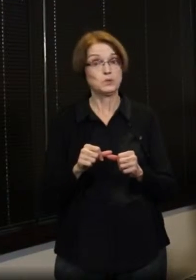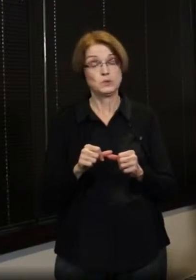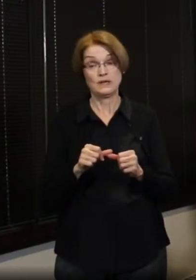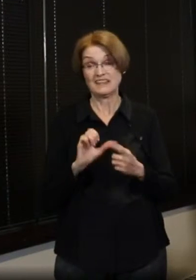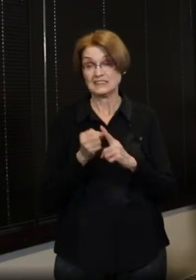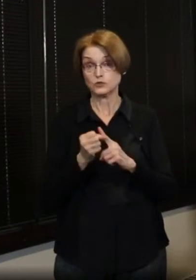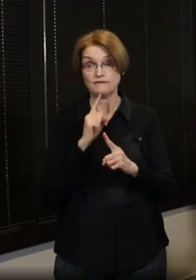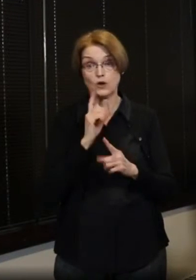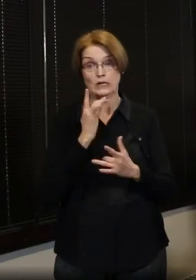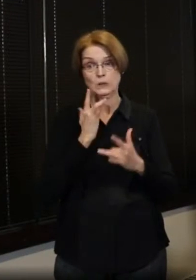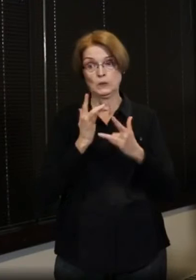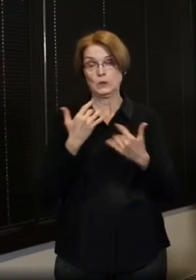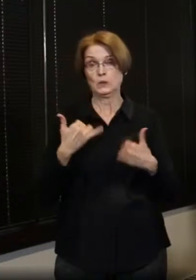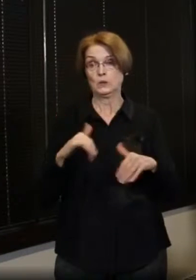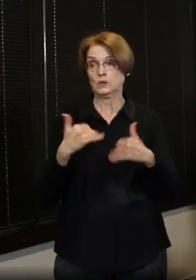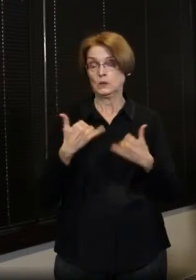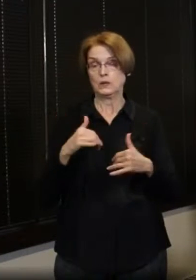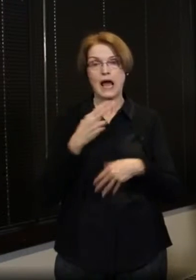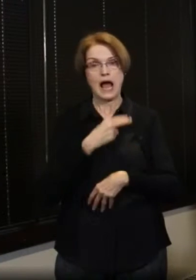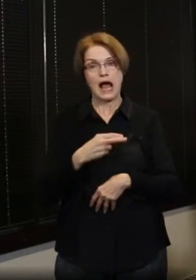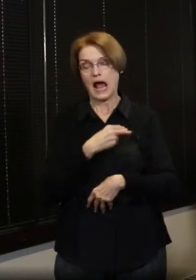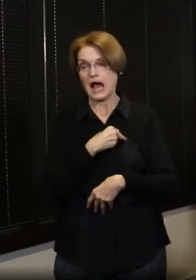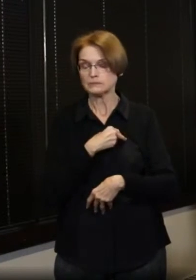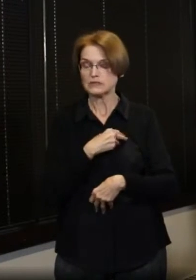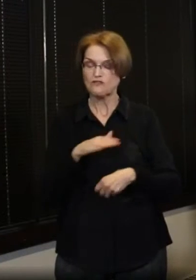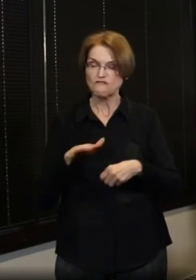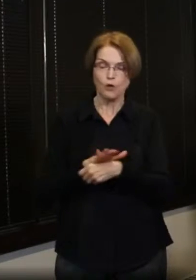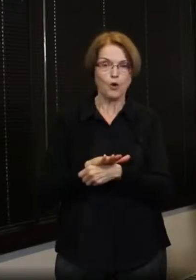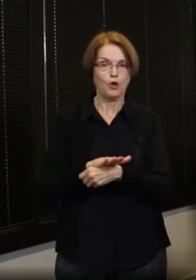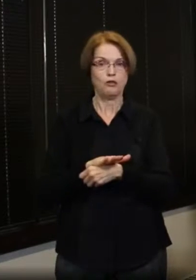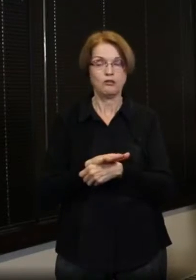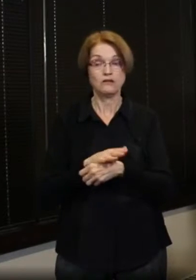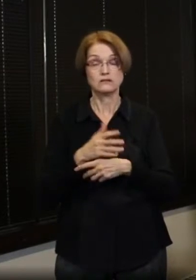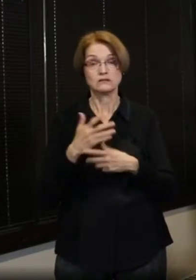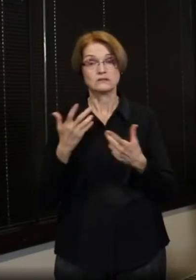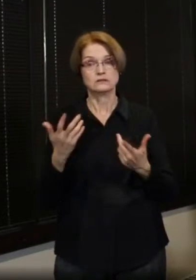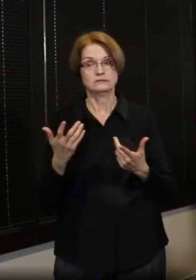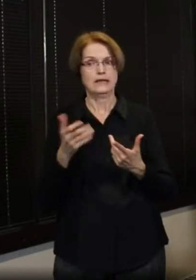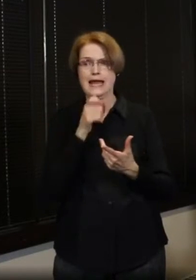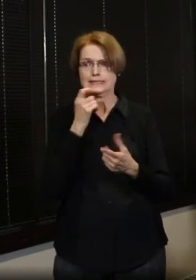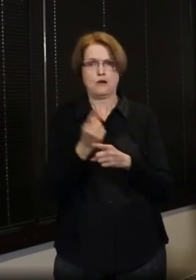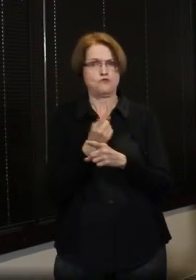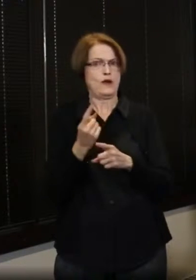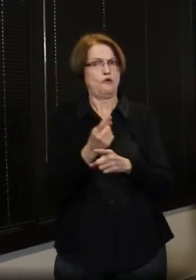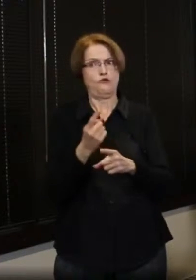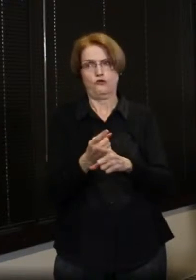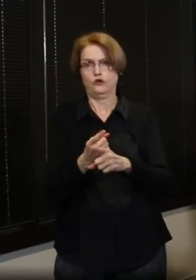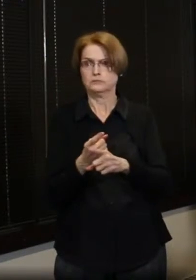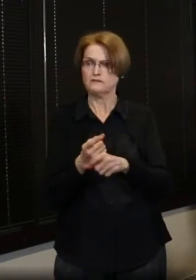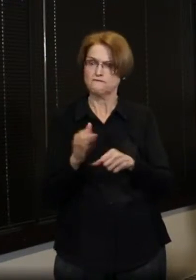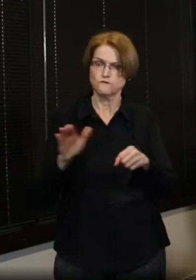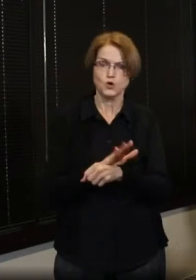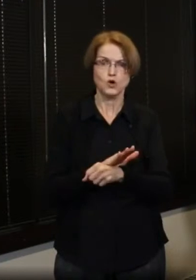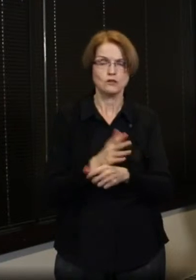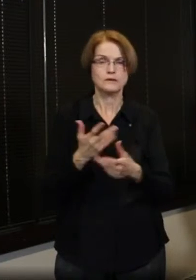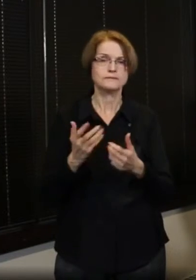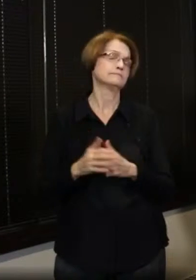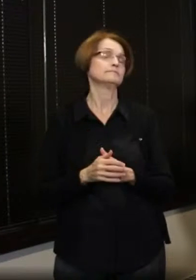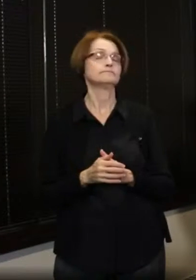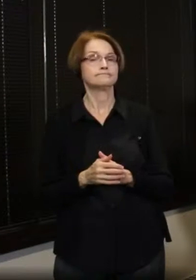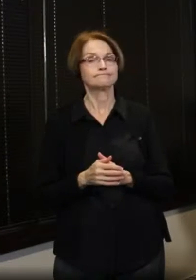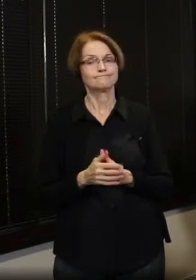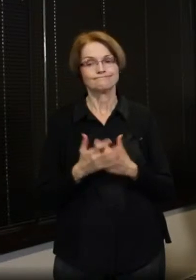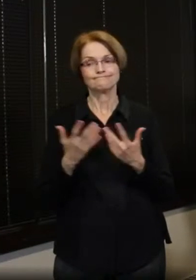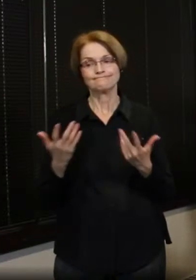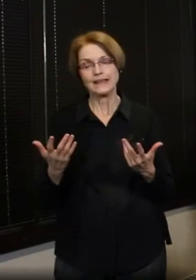situation right now. Our hospitals are still extremely full. This is not usual business for us. Now, just like